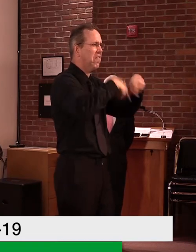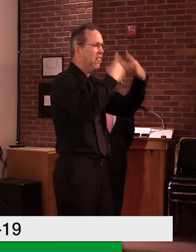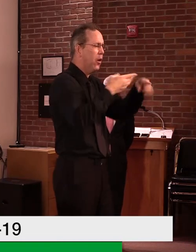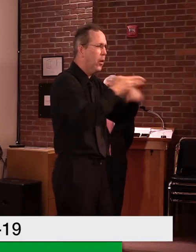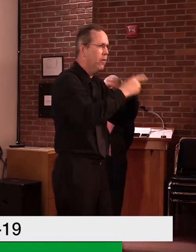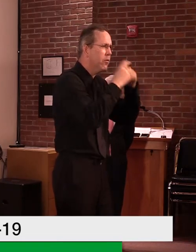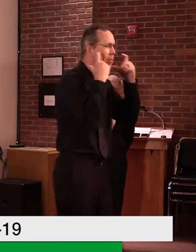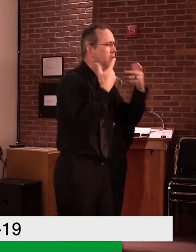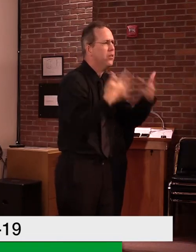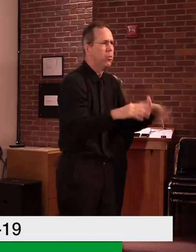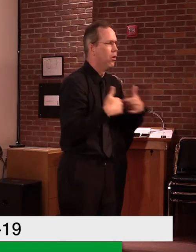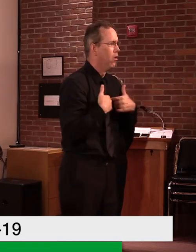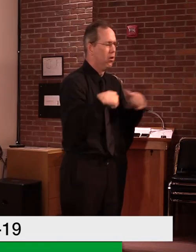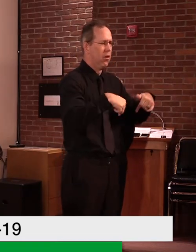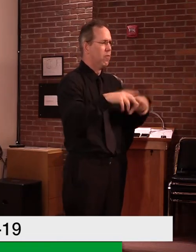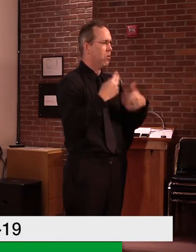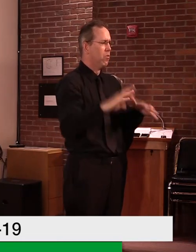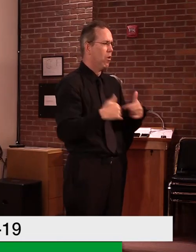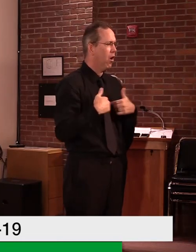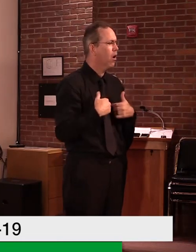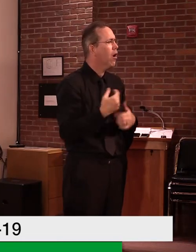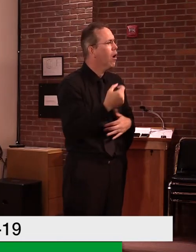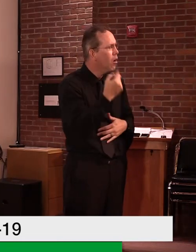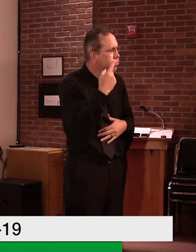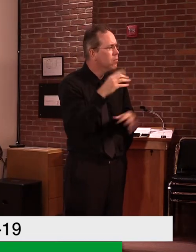kindness and understanding might.